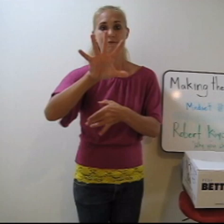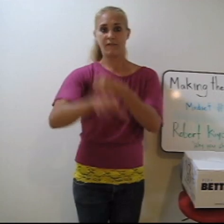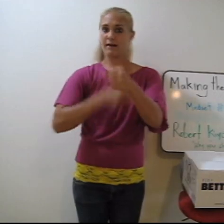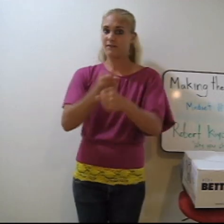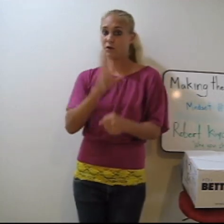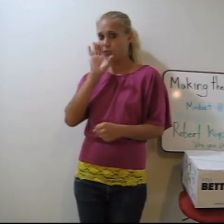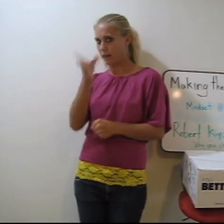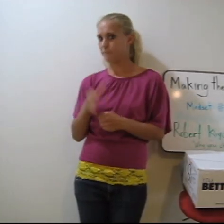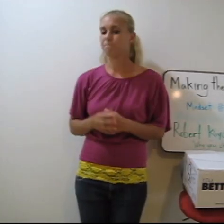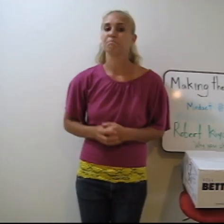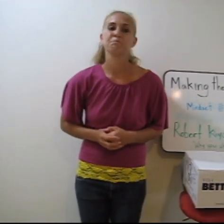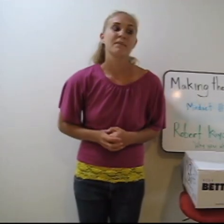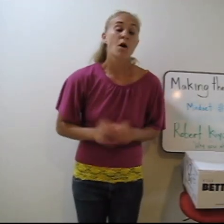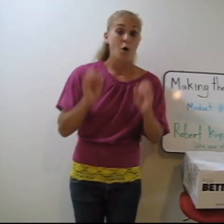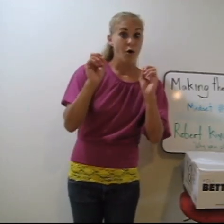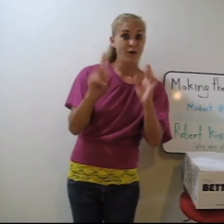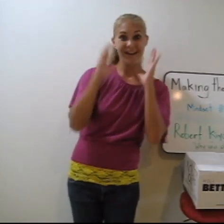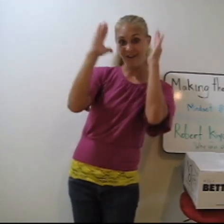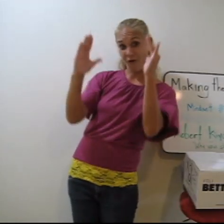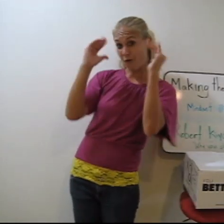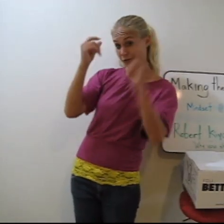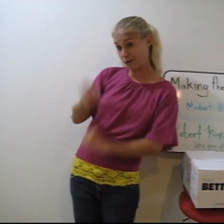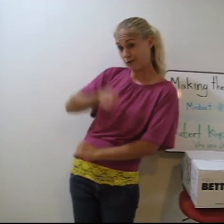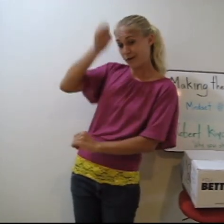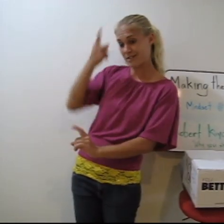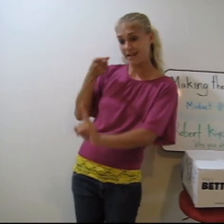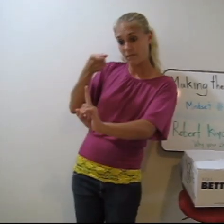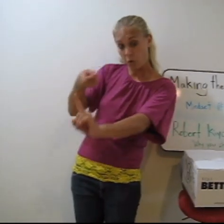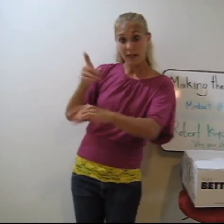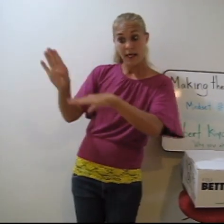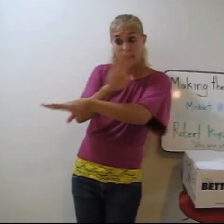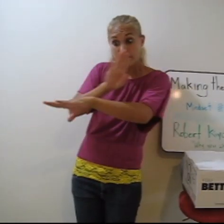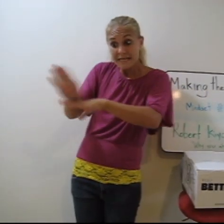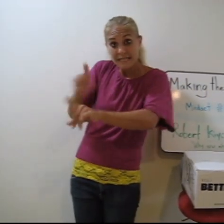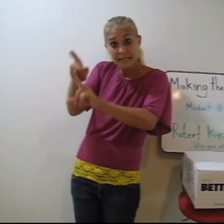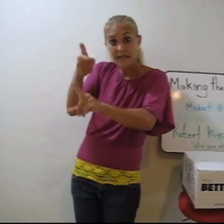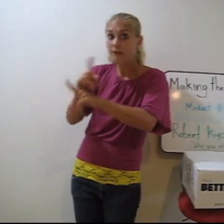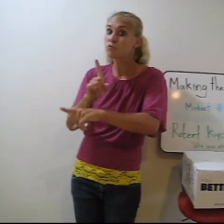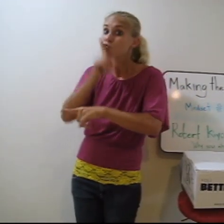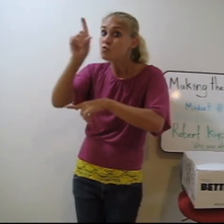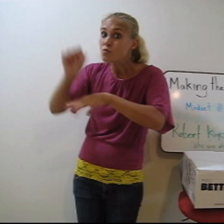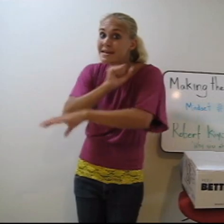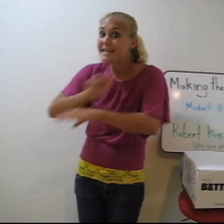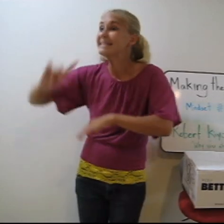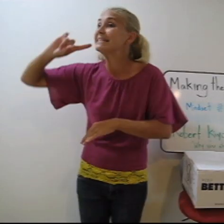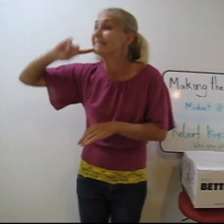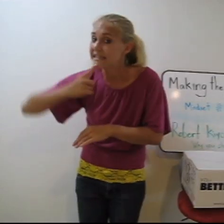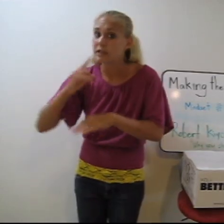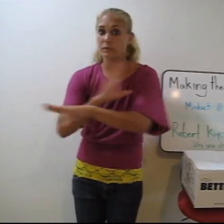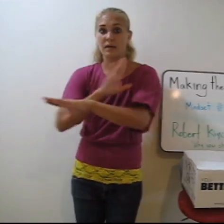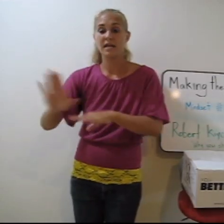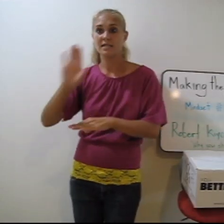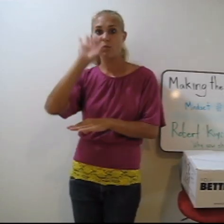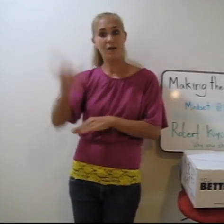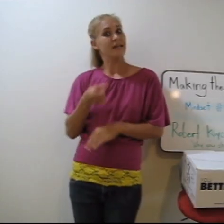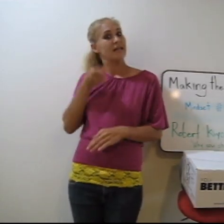Okay, hopefully you've gotten the key point. Treat the business as a serious business, and it will reward you, unlike most